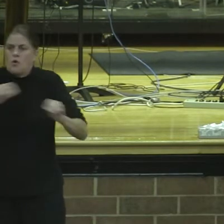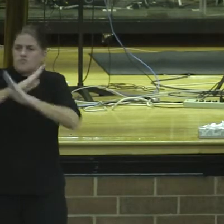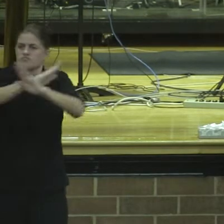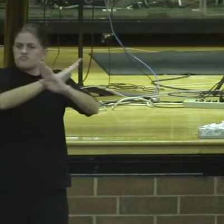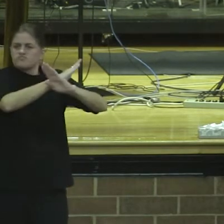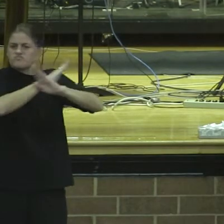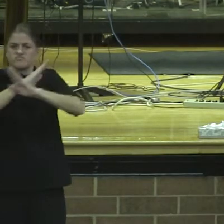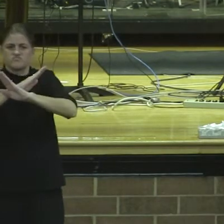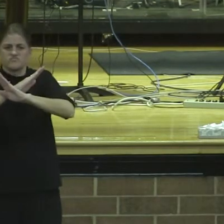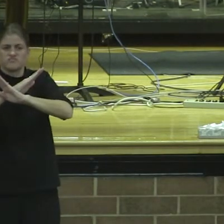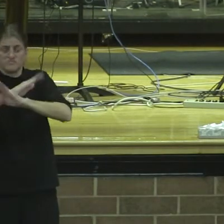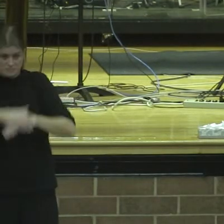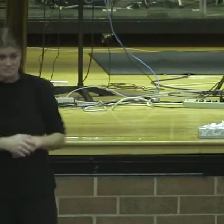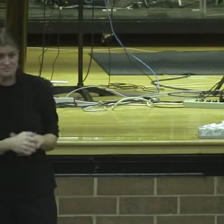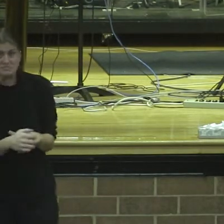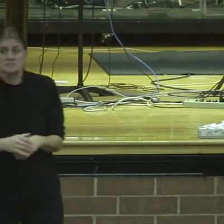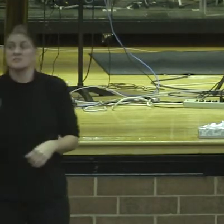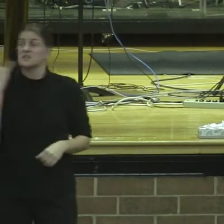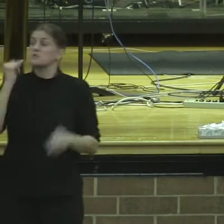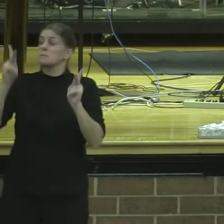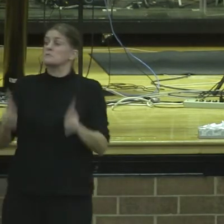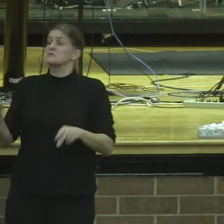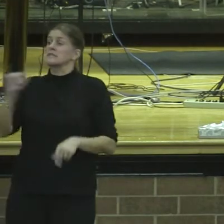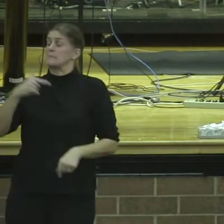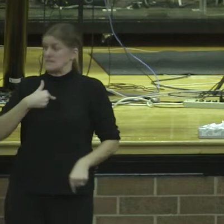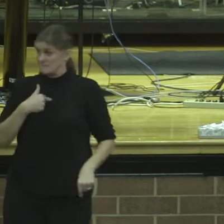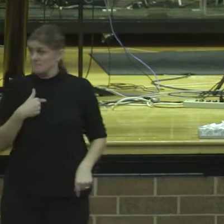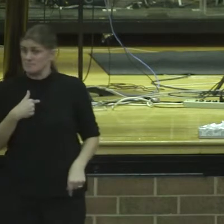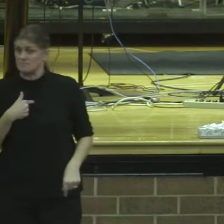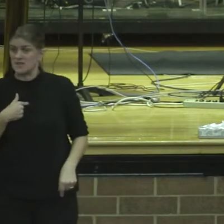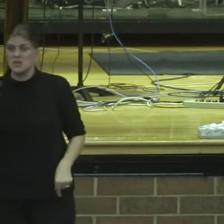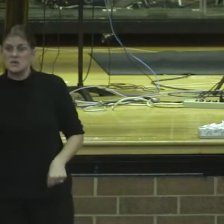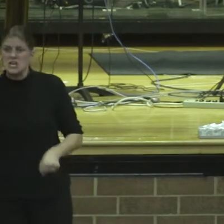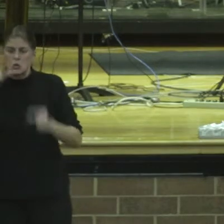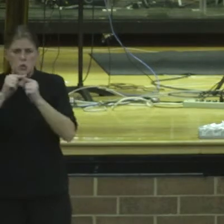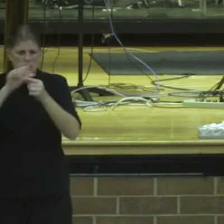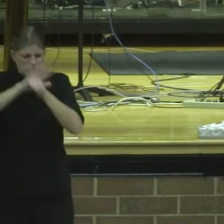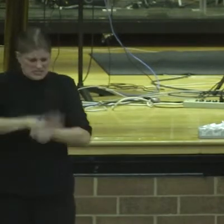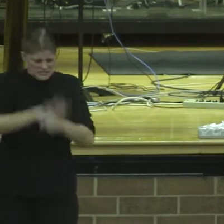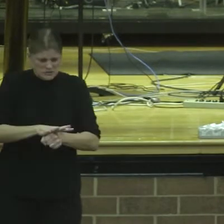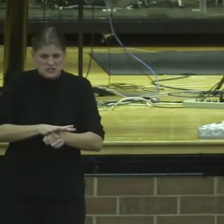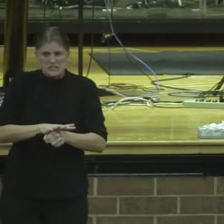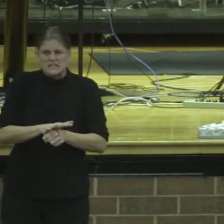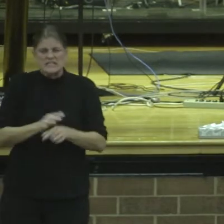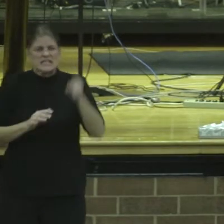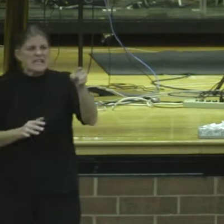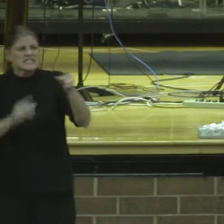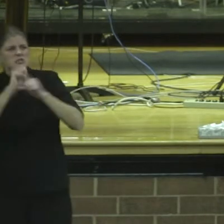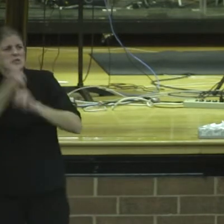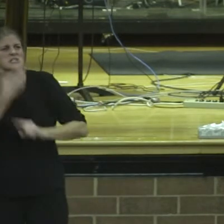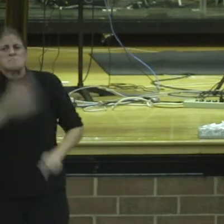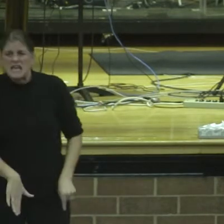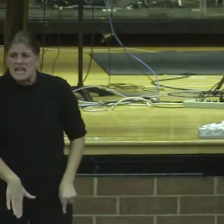Now, if you're a man like me, or a woman, doesn't matter, if you're a person, and you hear stressful, bad news, you've got a